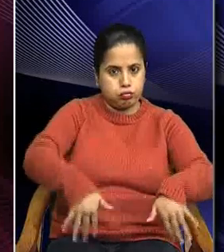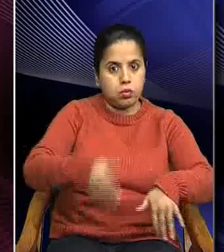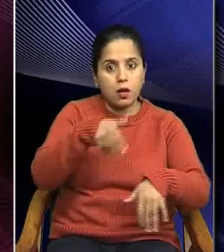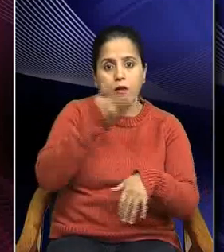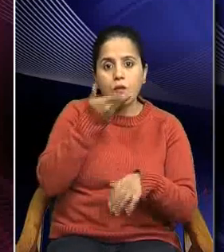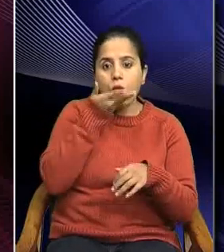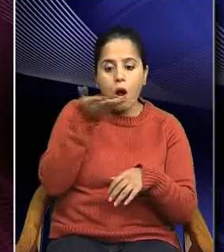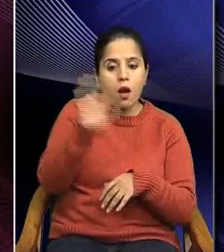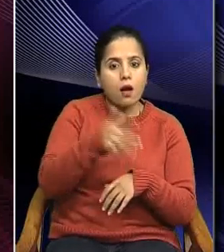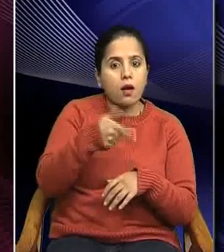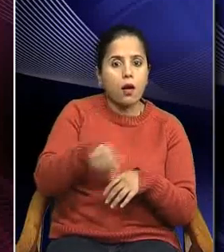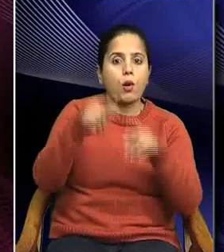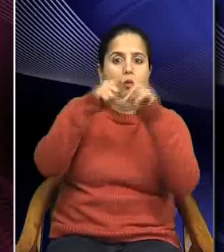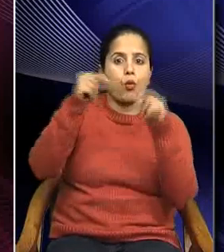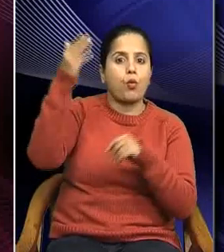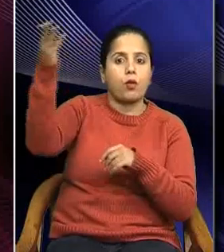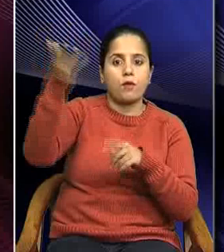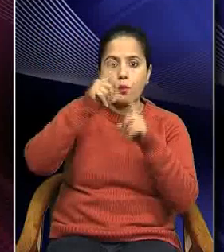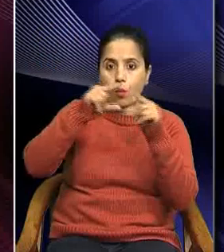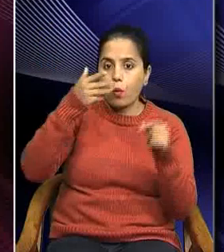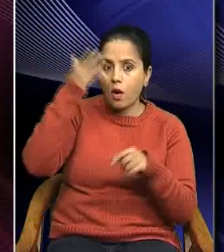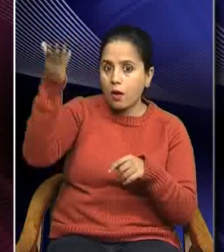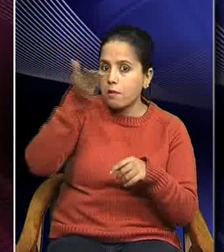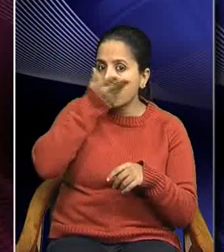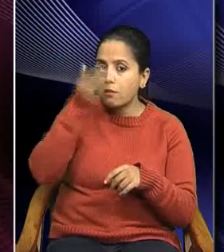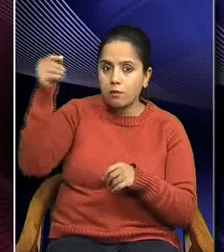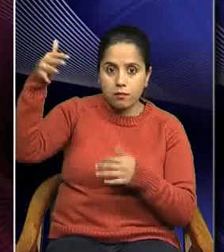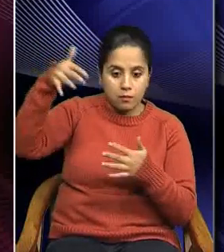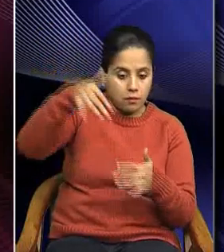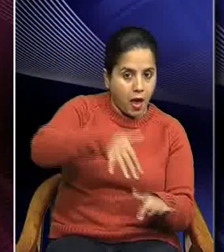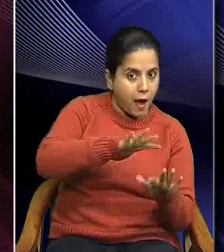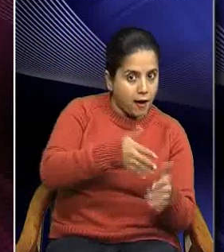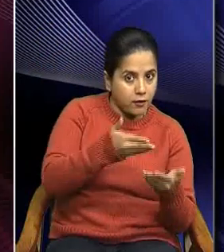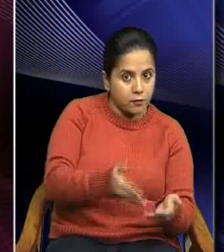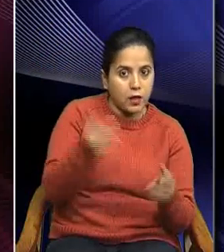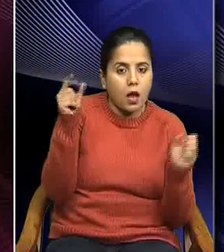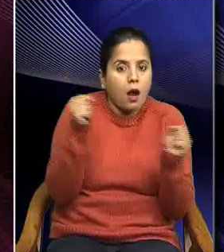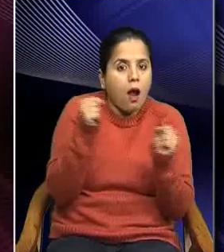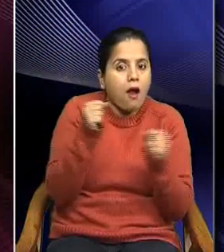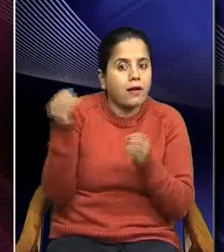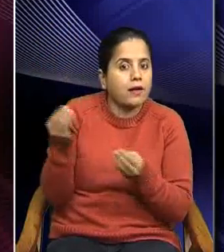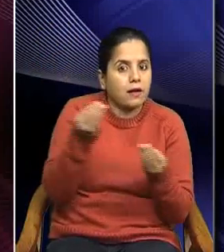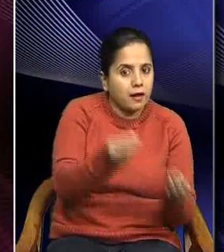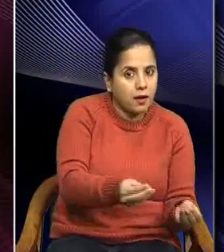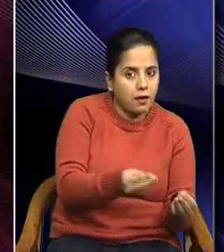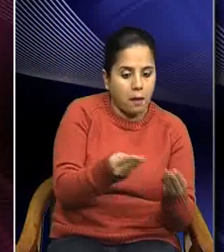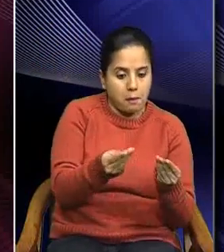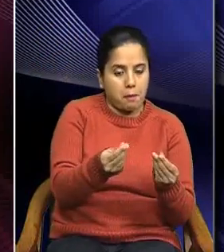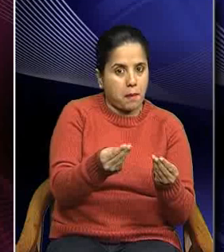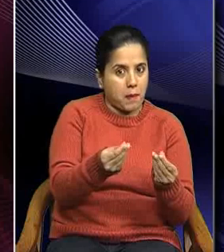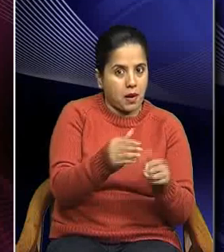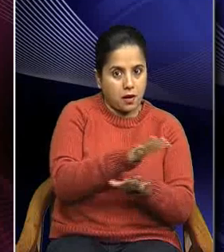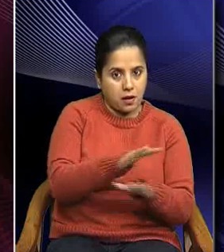from? It is coming from the moon. So, moon is giving its coolness to soil